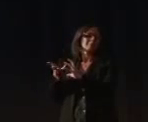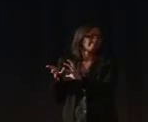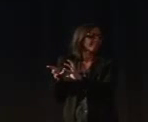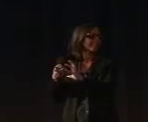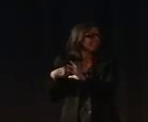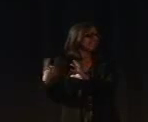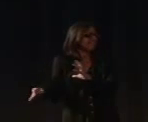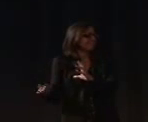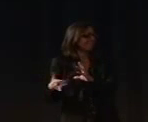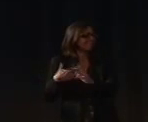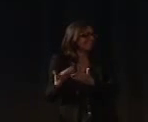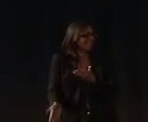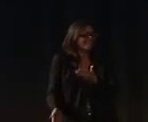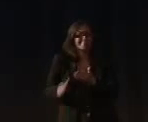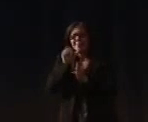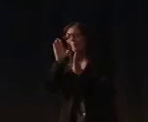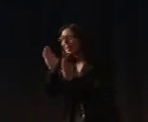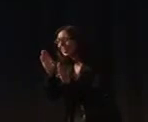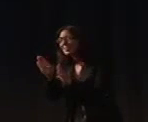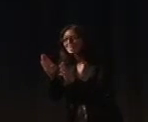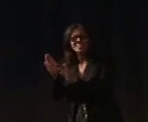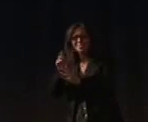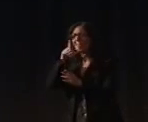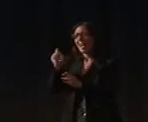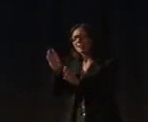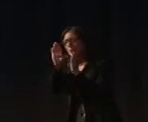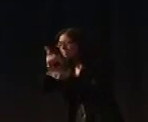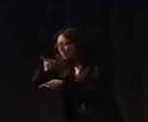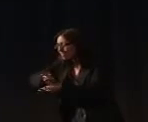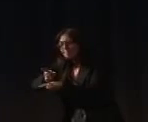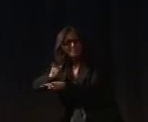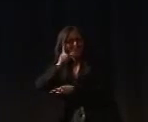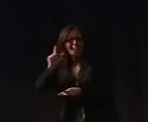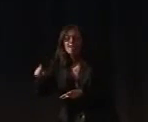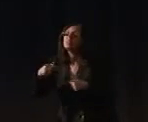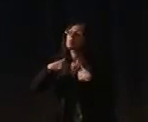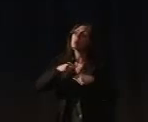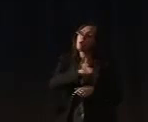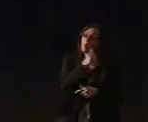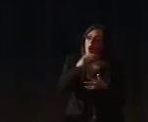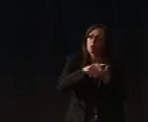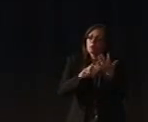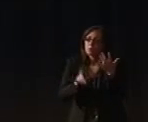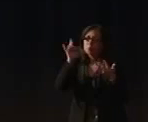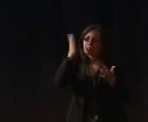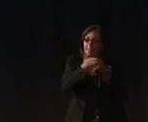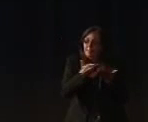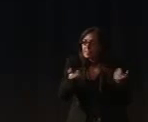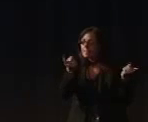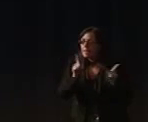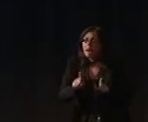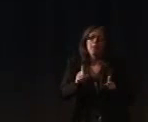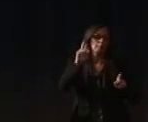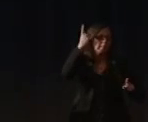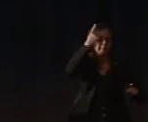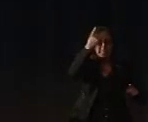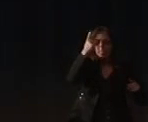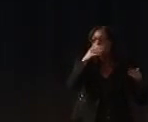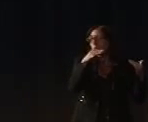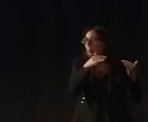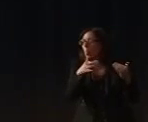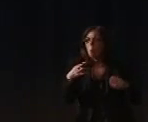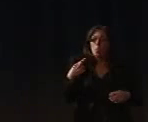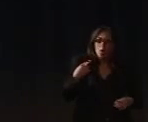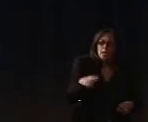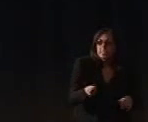We have to handle many other things, many psychological situations, many historical situations, many political passion, many religious